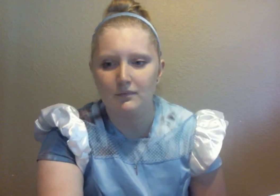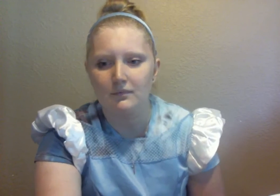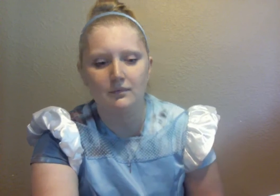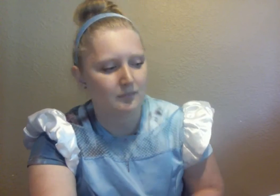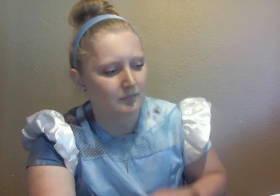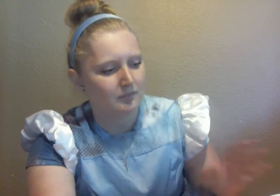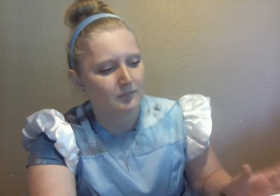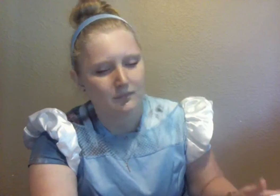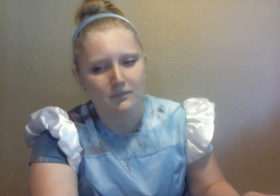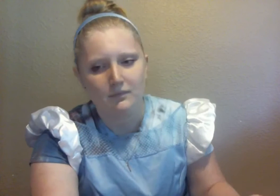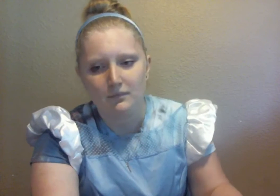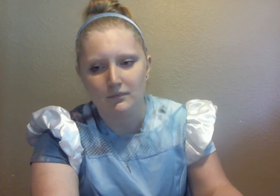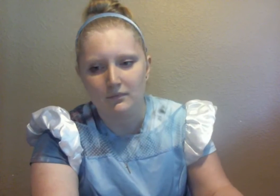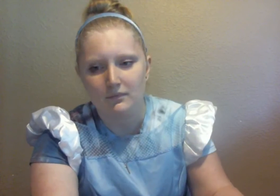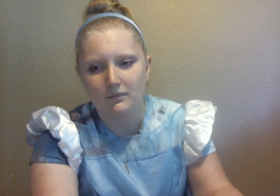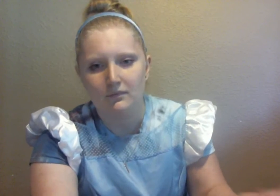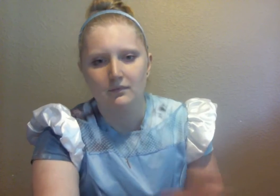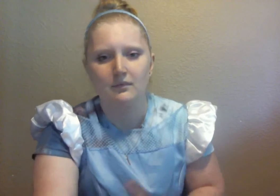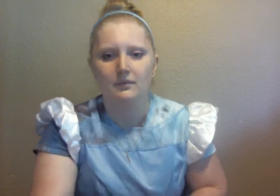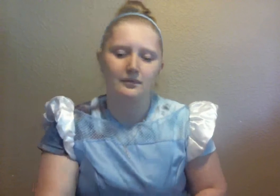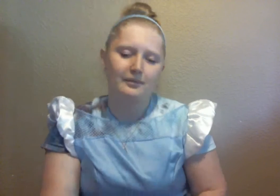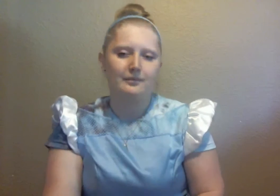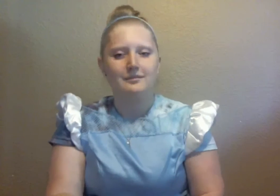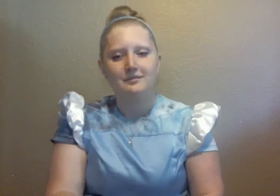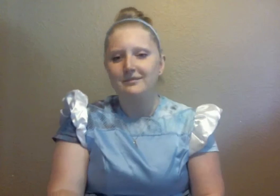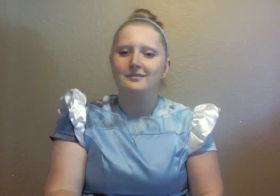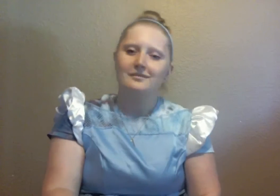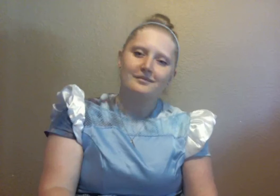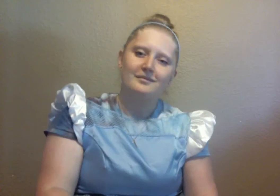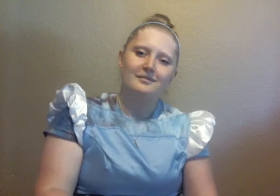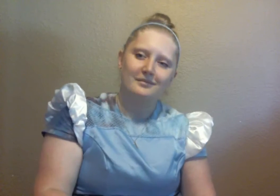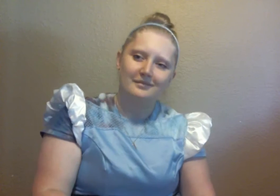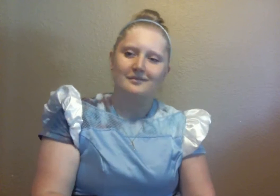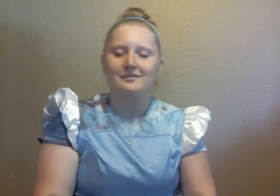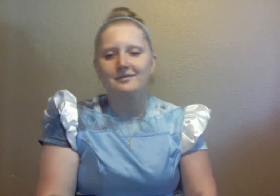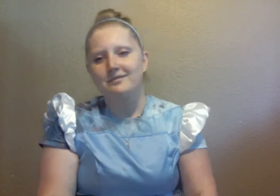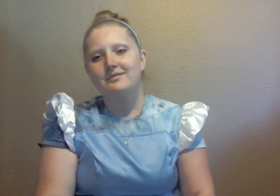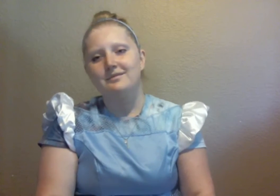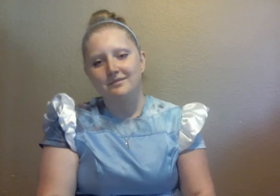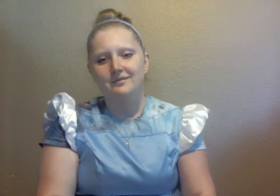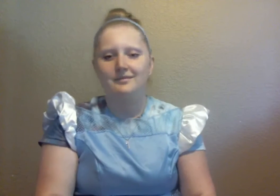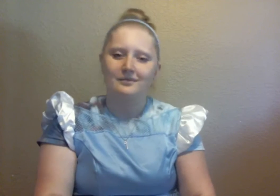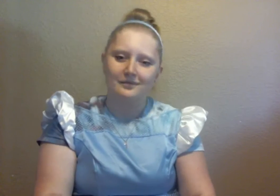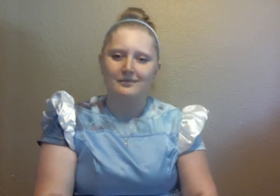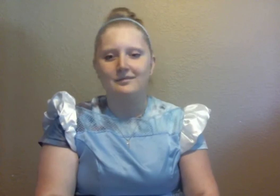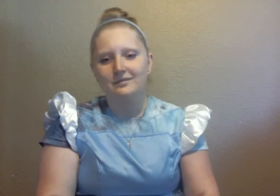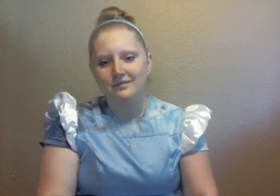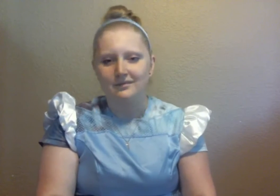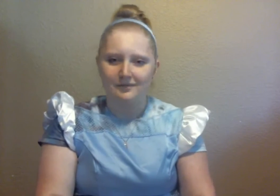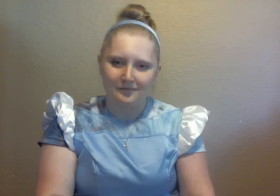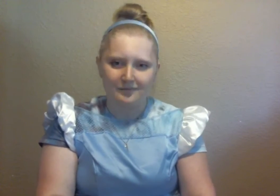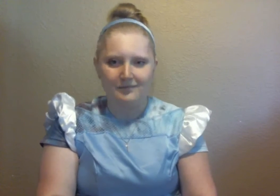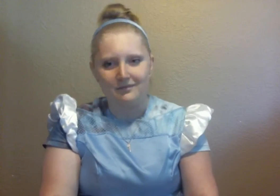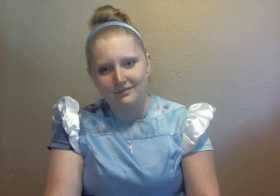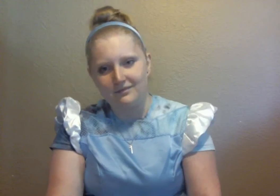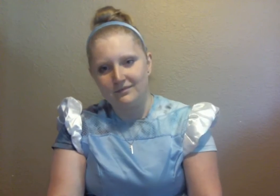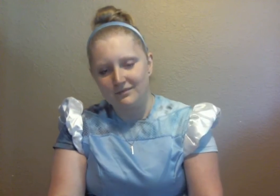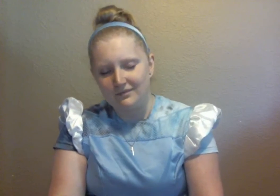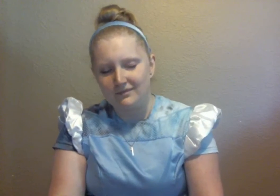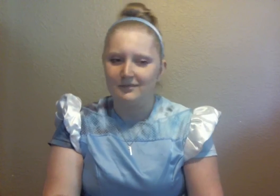Hip hop fairy tales. We will dive into a world of dazzling fantasy. Would you